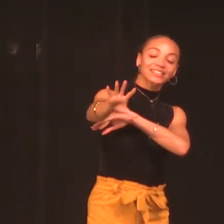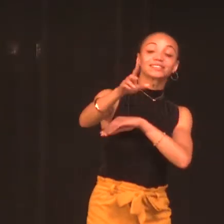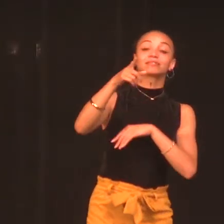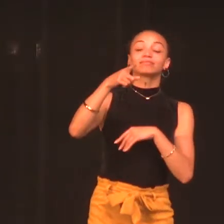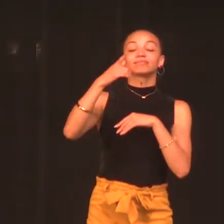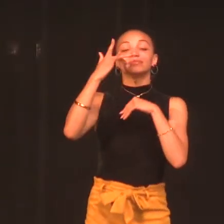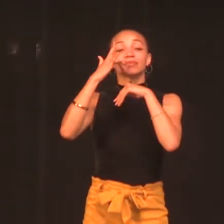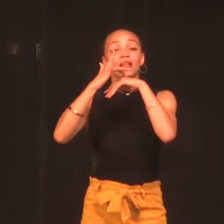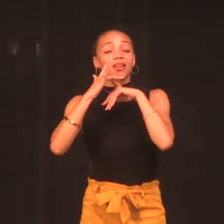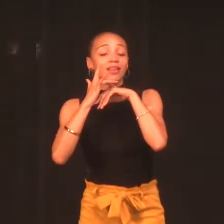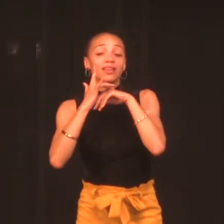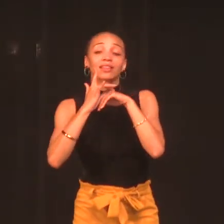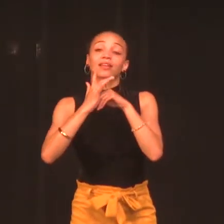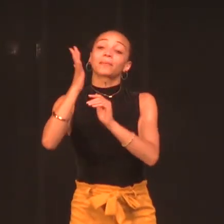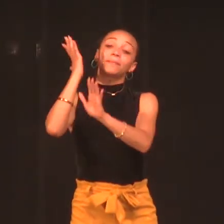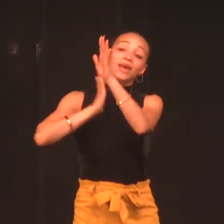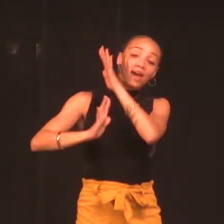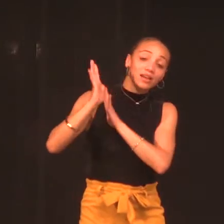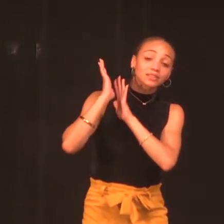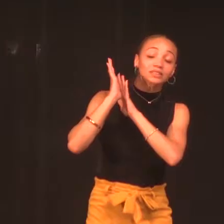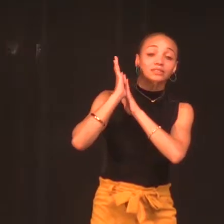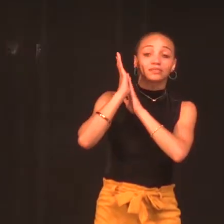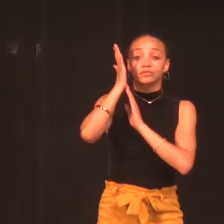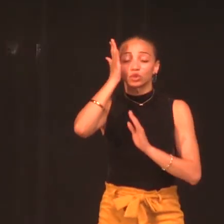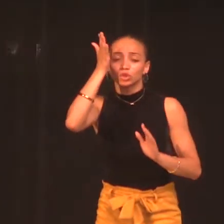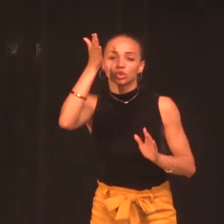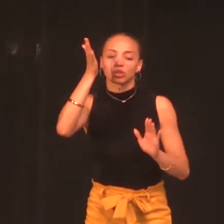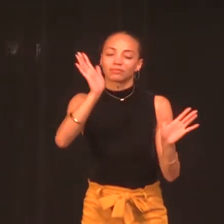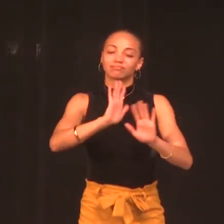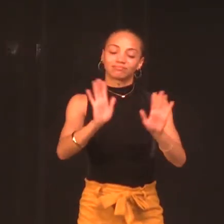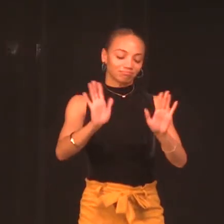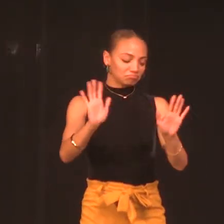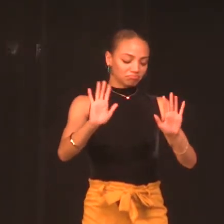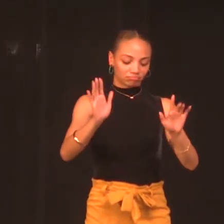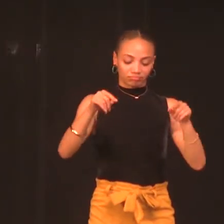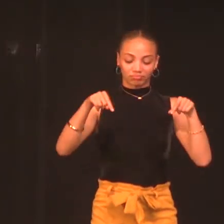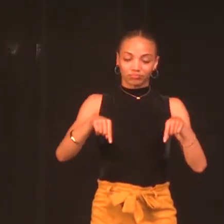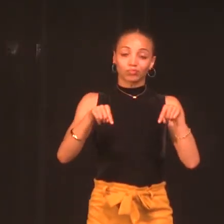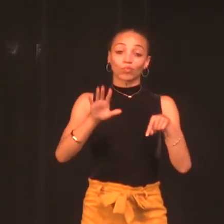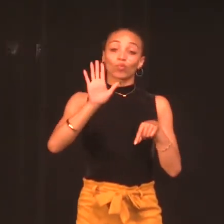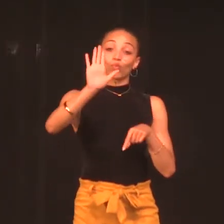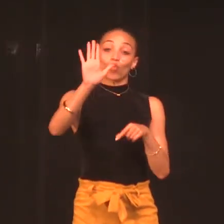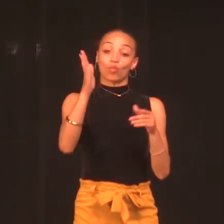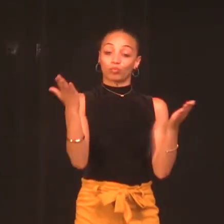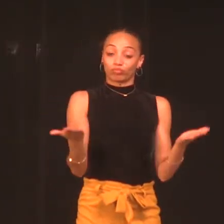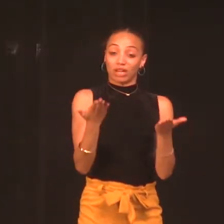One last piece of advice. Don't obsess about the past or the future.